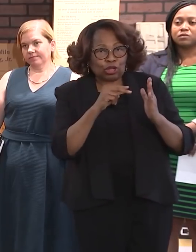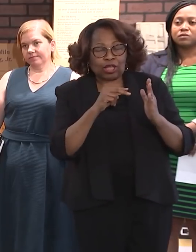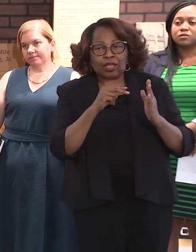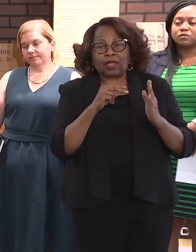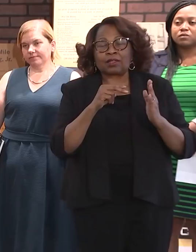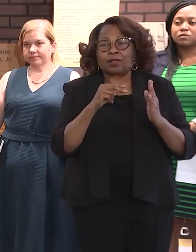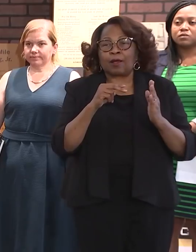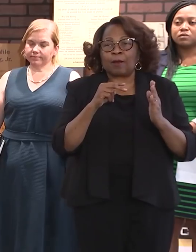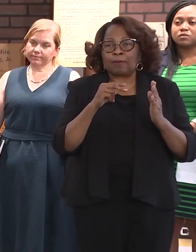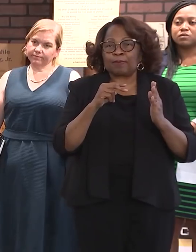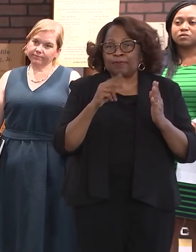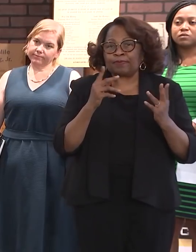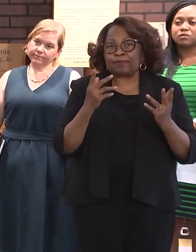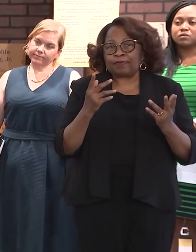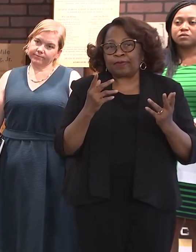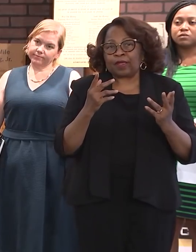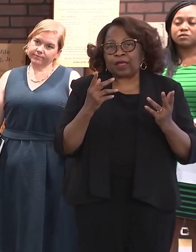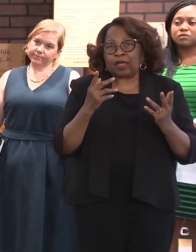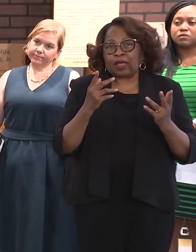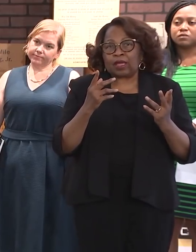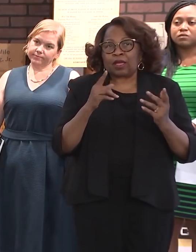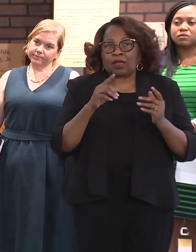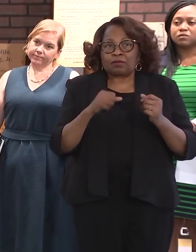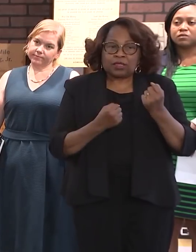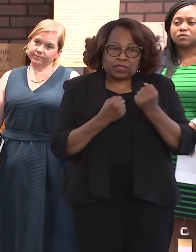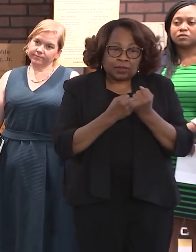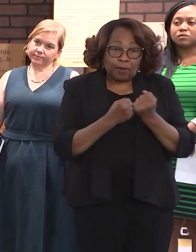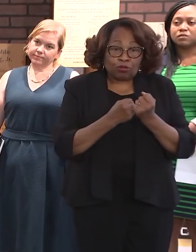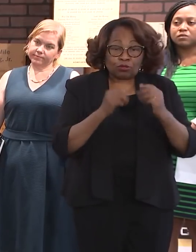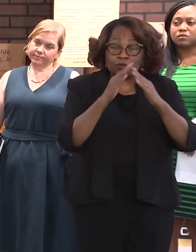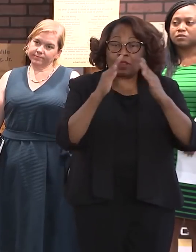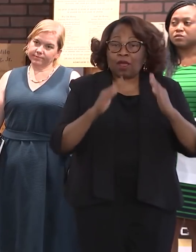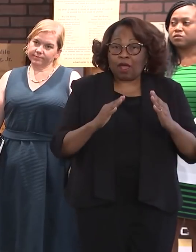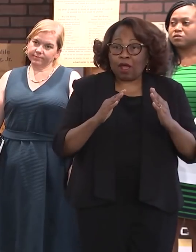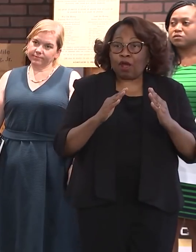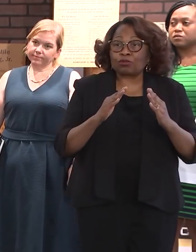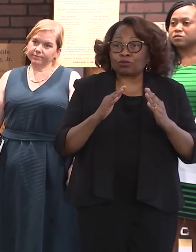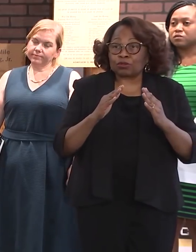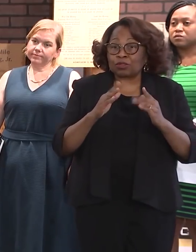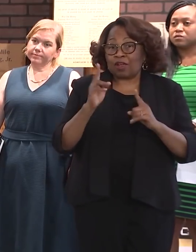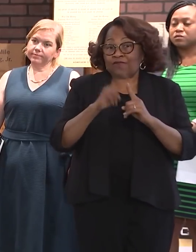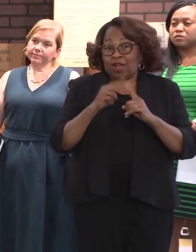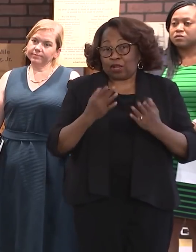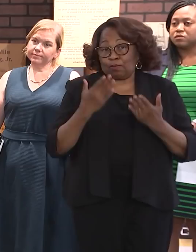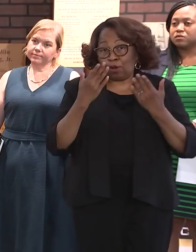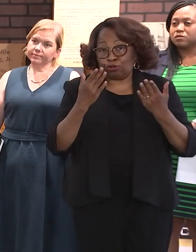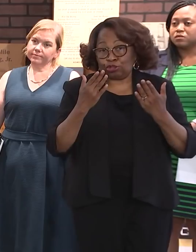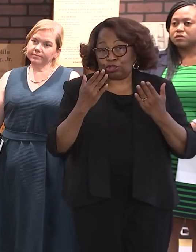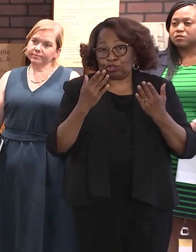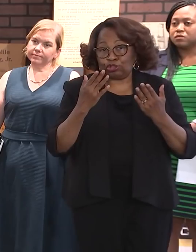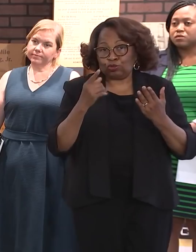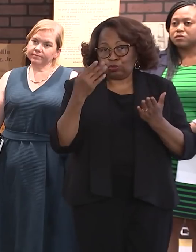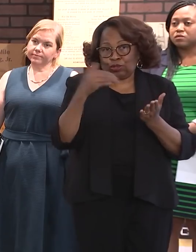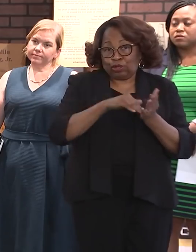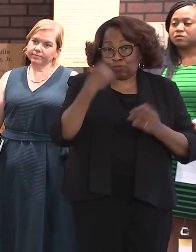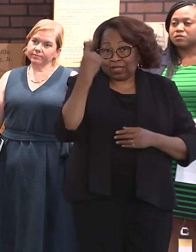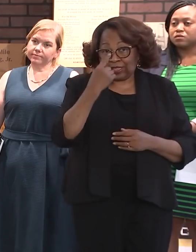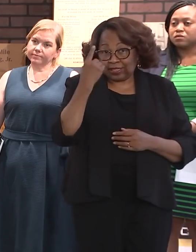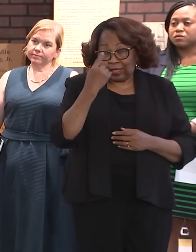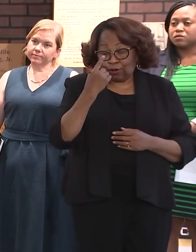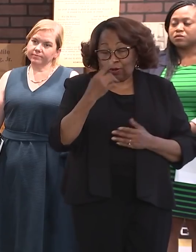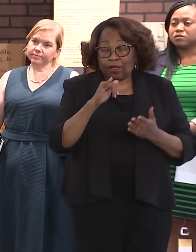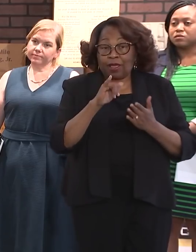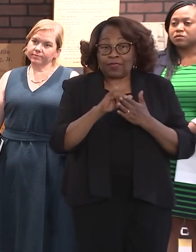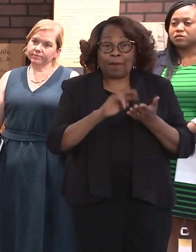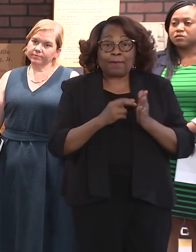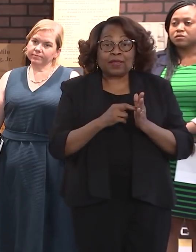very end. The sponsor in the House filed a motion to reconsider. that puts